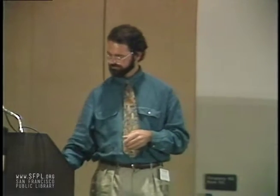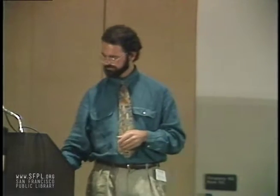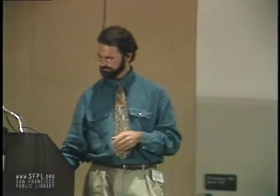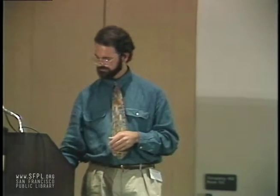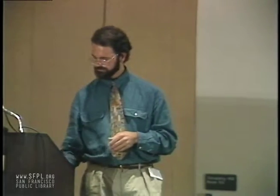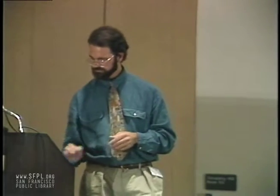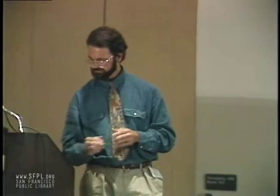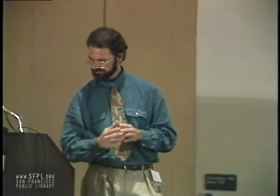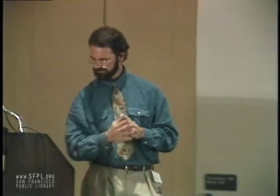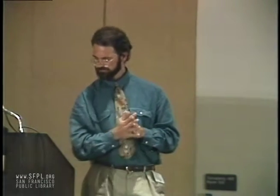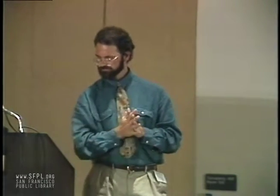on.